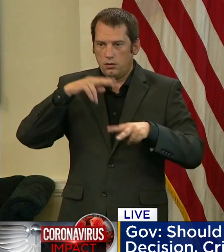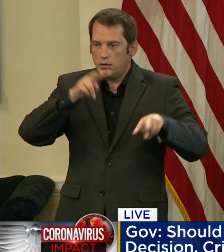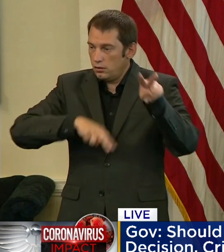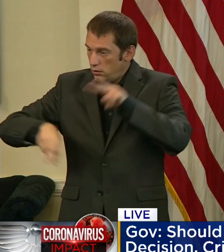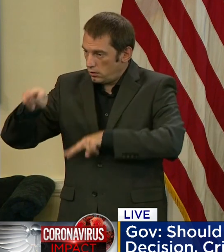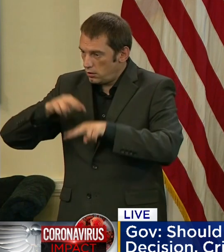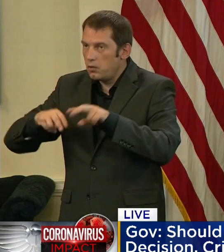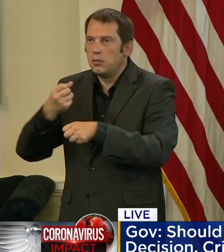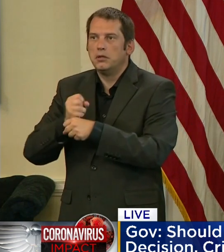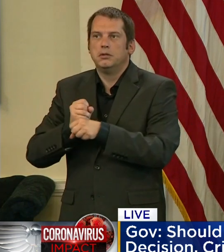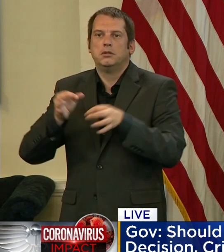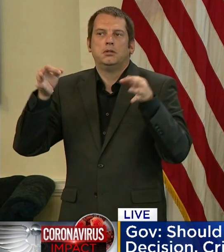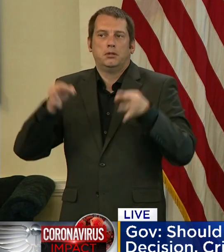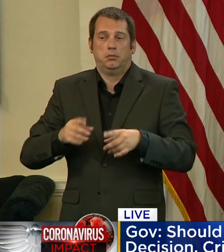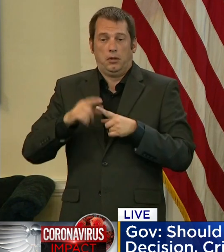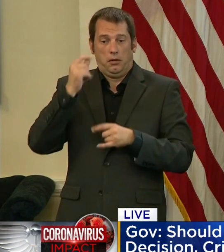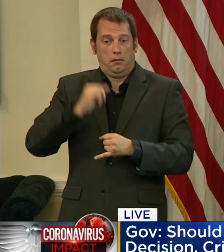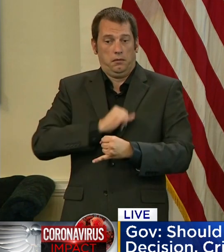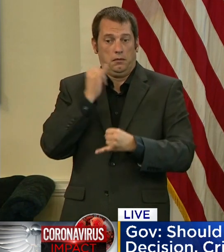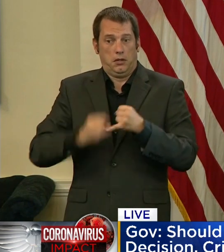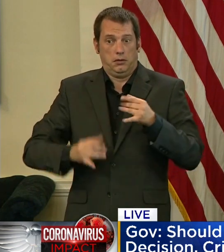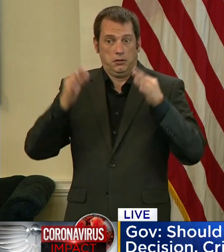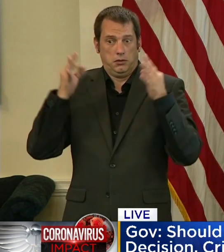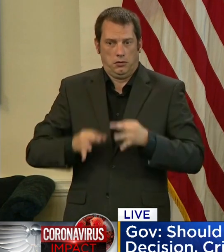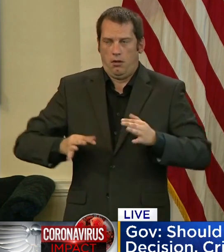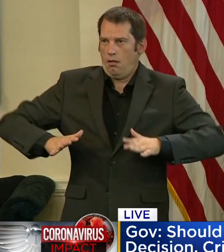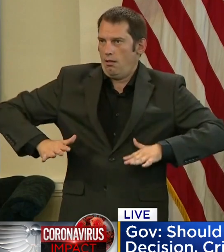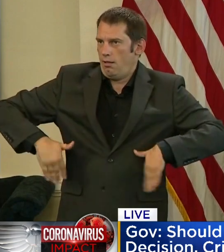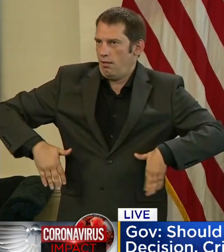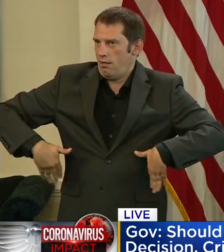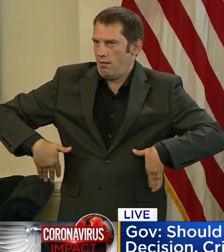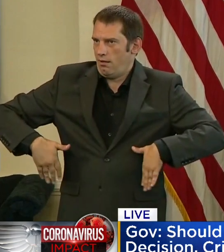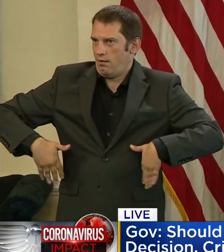it's all got to work under with the requirements of the State Board of Ed. All right, thank you all very much.